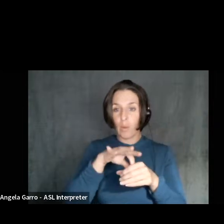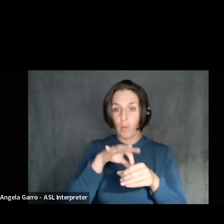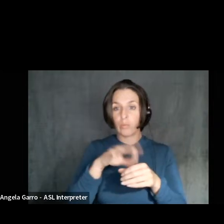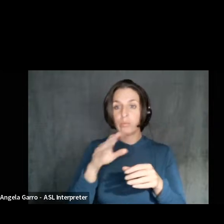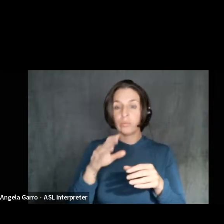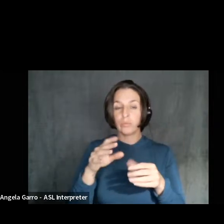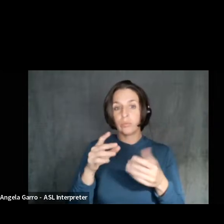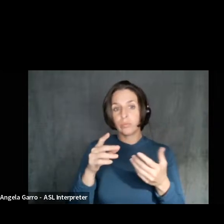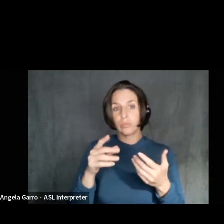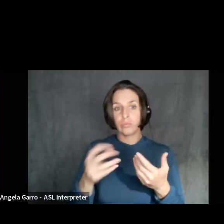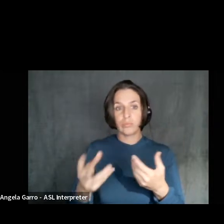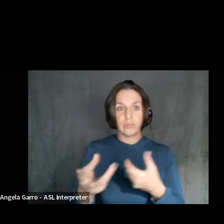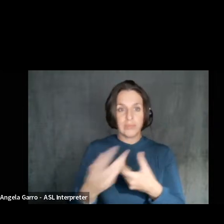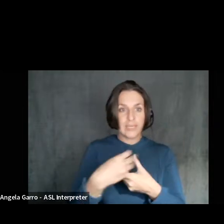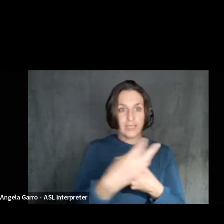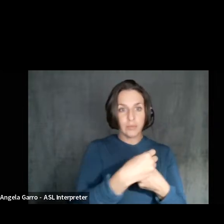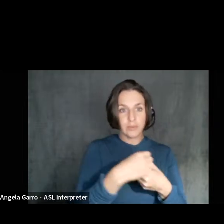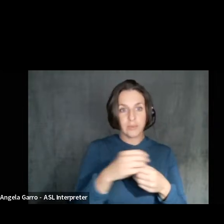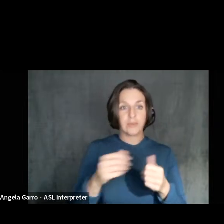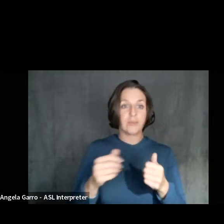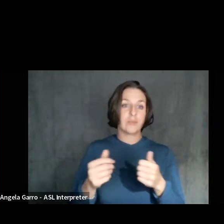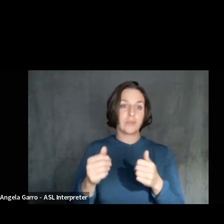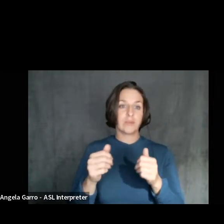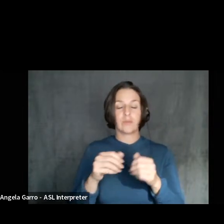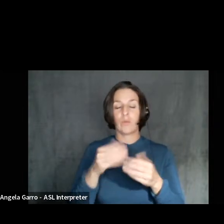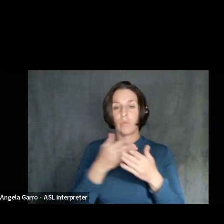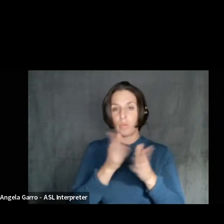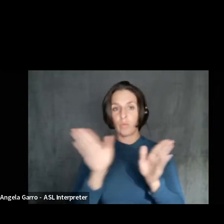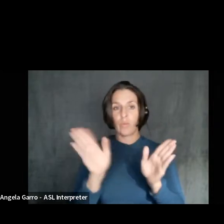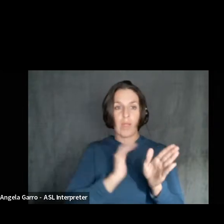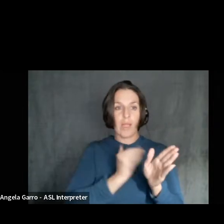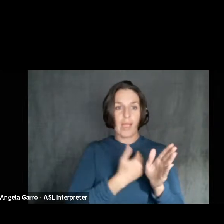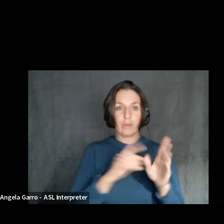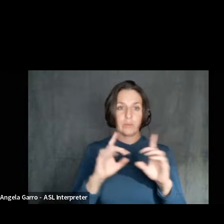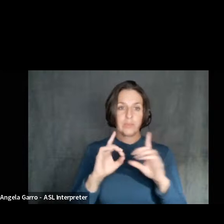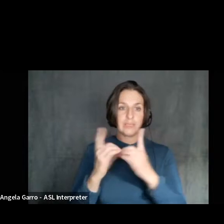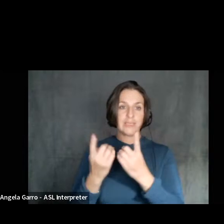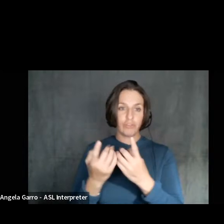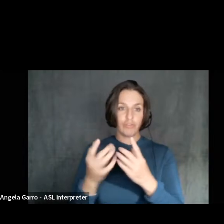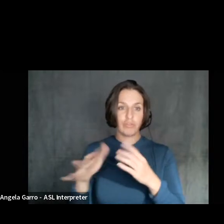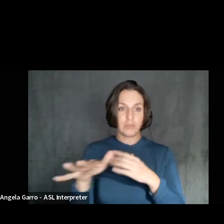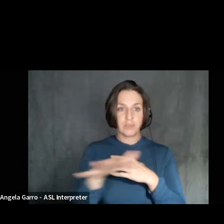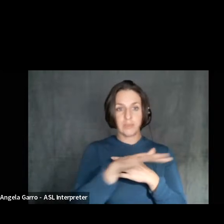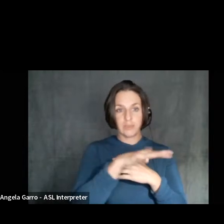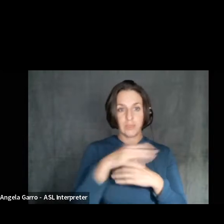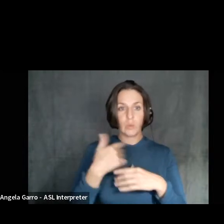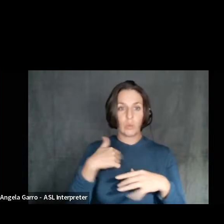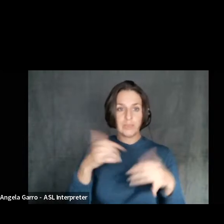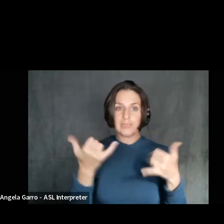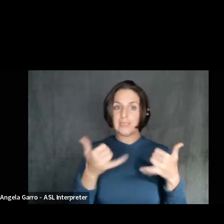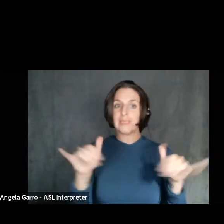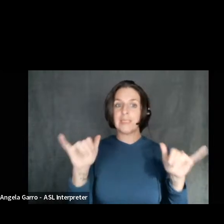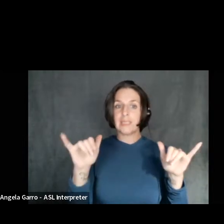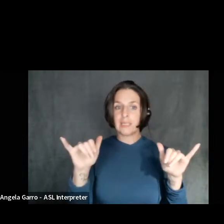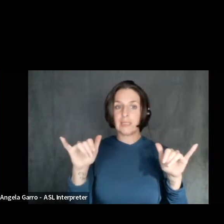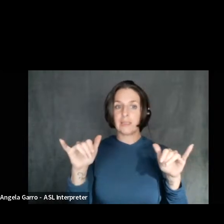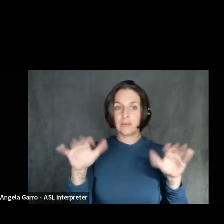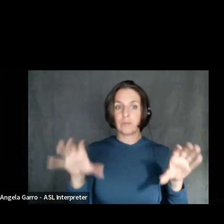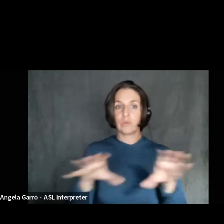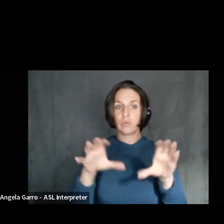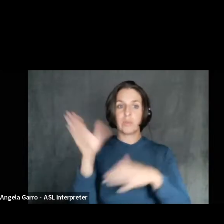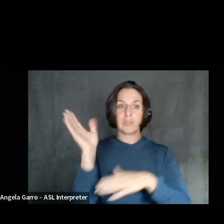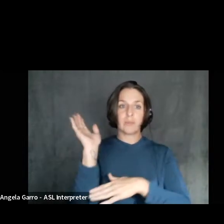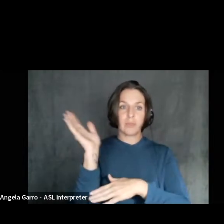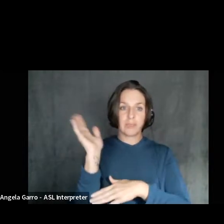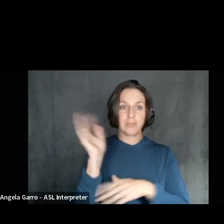district with the ACLU, and we are still conducting those presentations of the